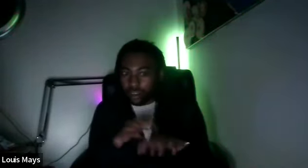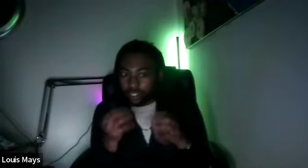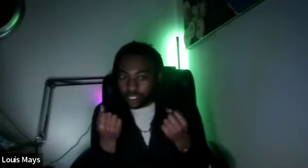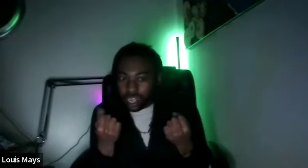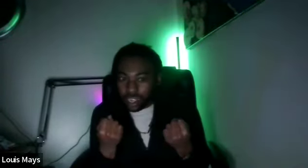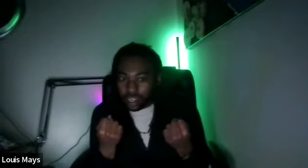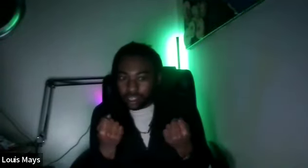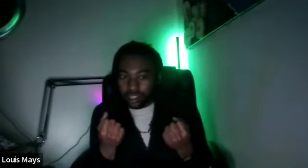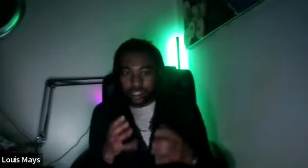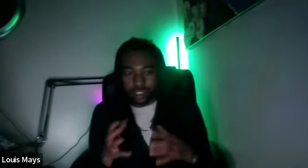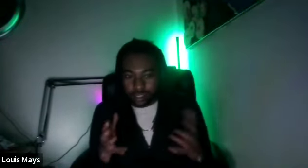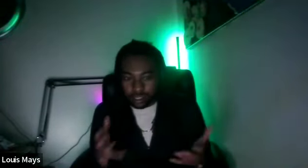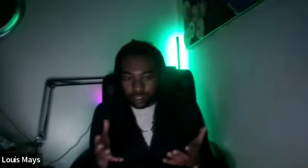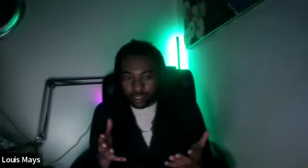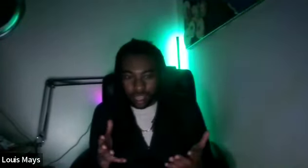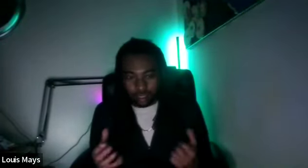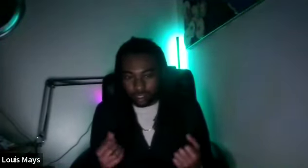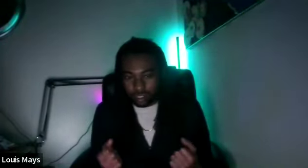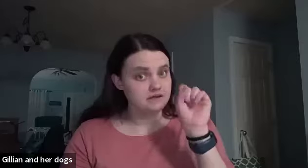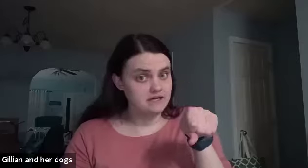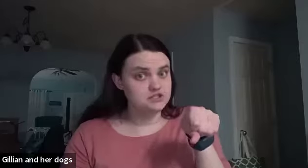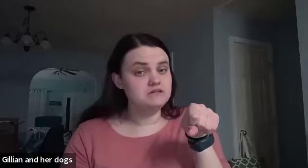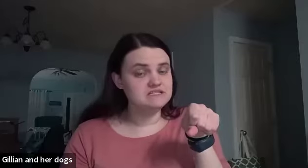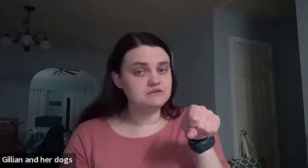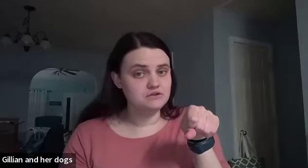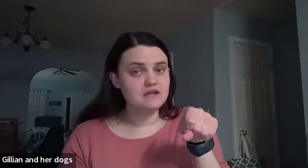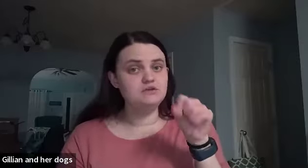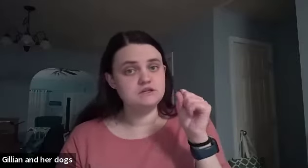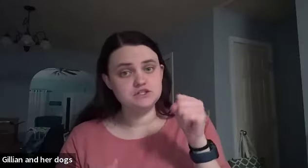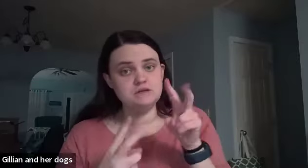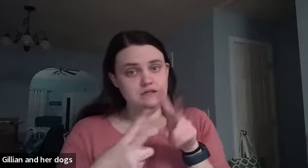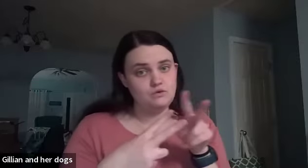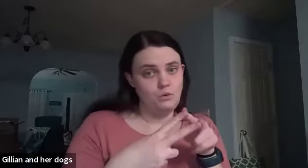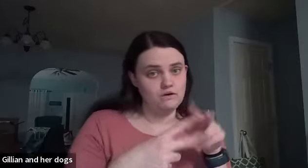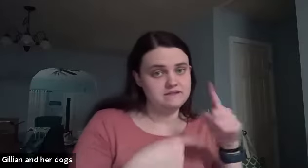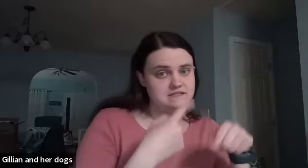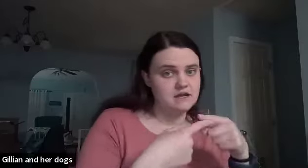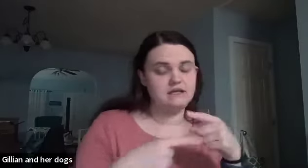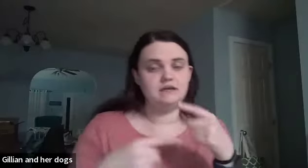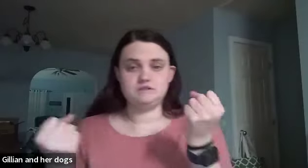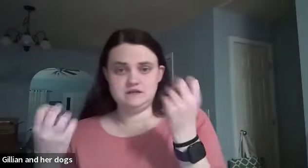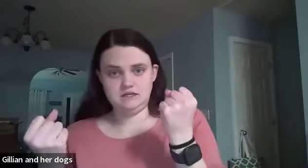down your sign, is that That would still work. Yes, you can still do that. You can do either or, the signing or